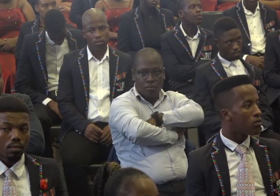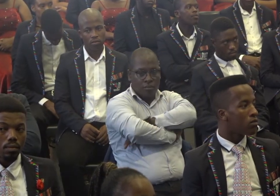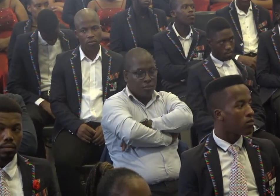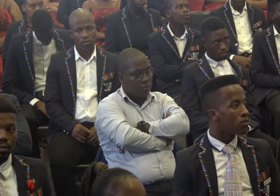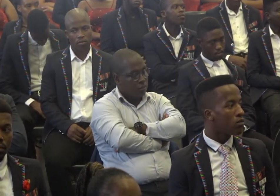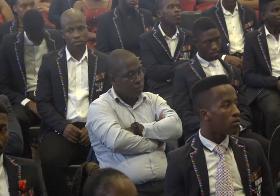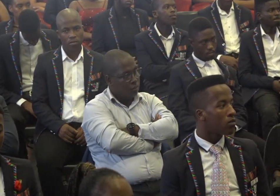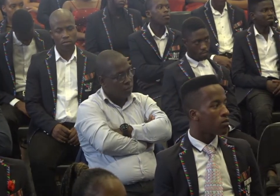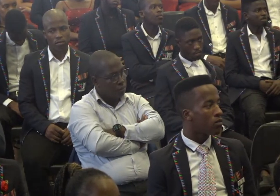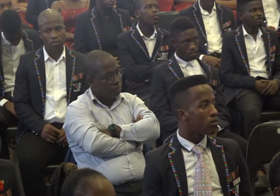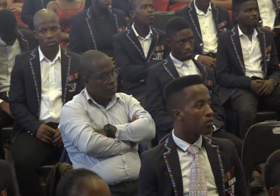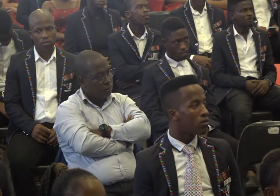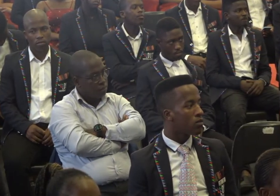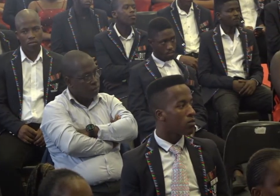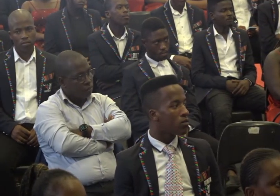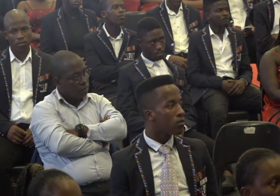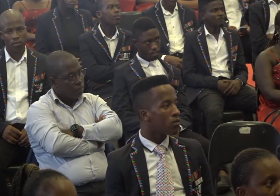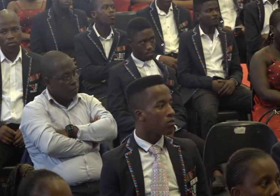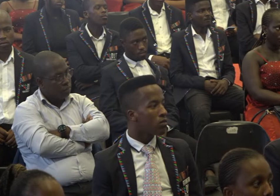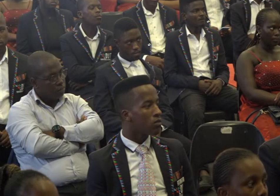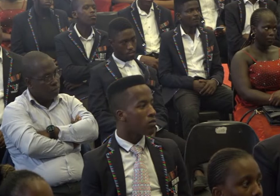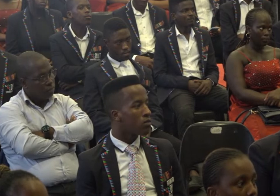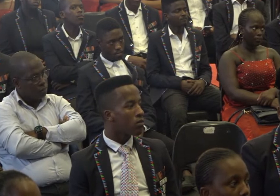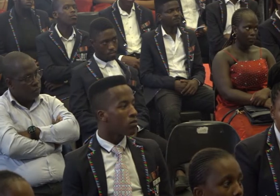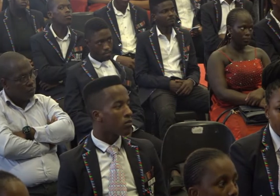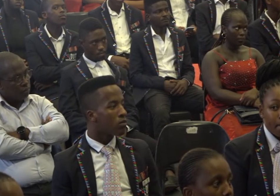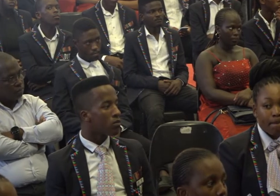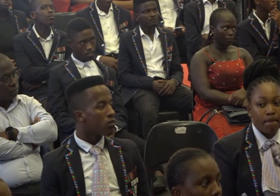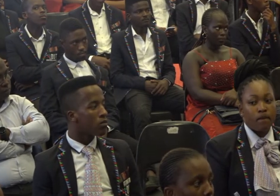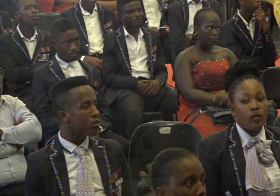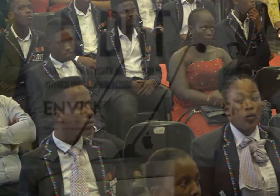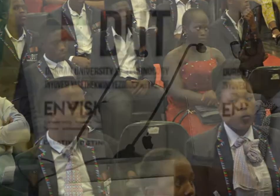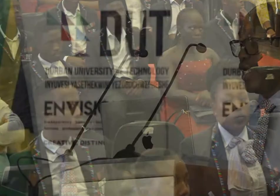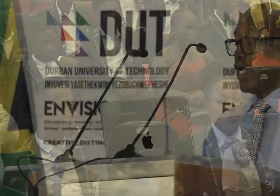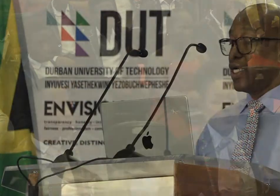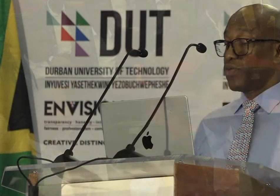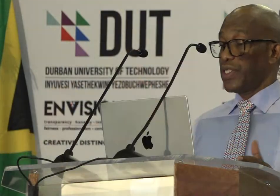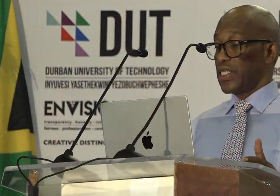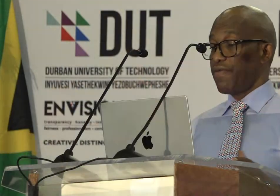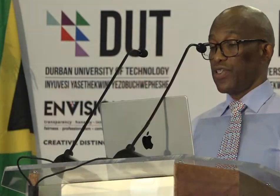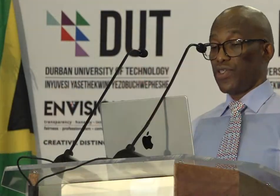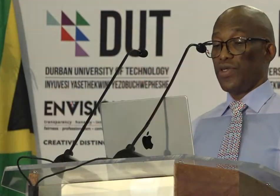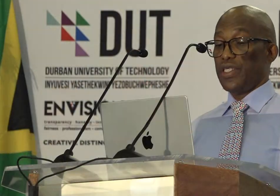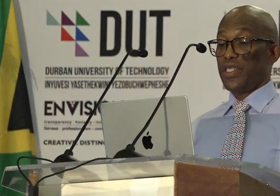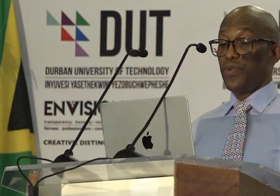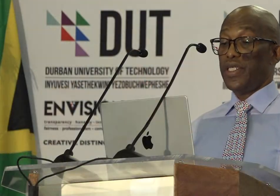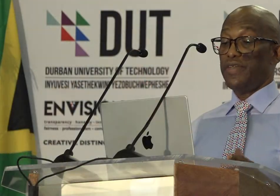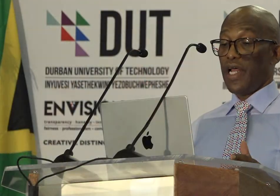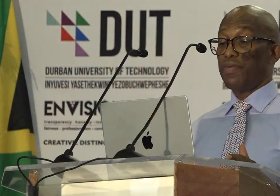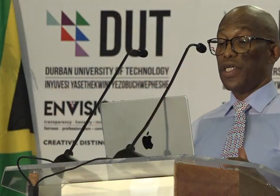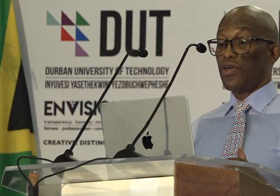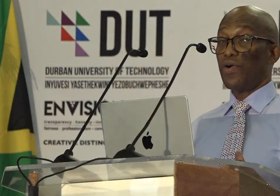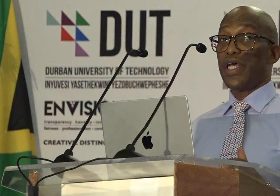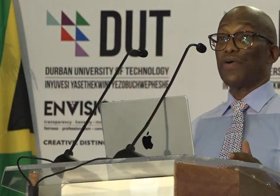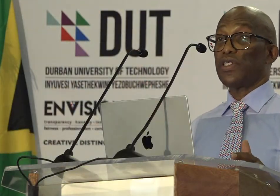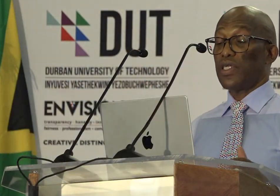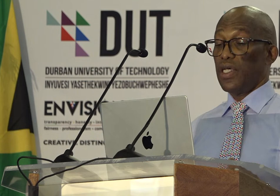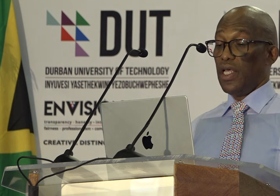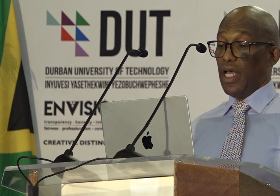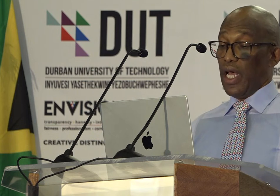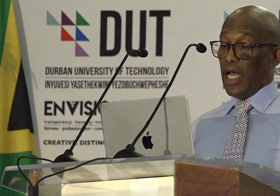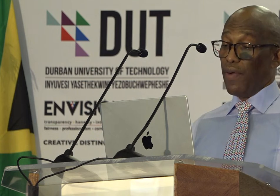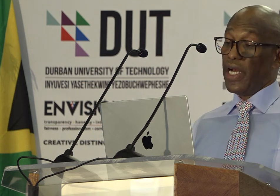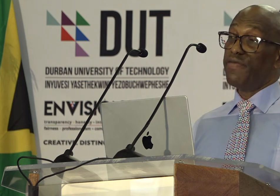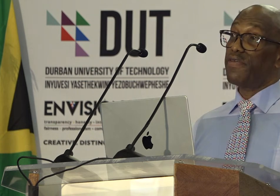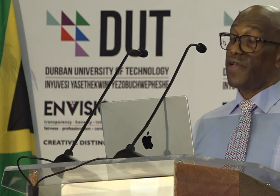to implementation. At least 25 workshops were held with staff and students as we developed and rolled out